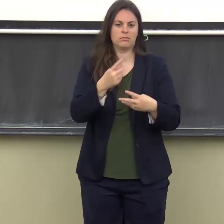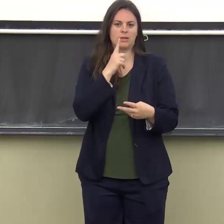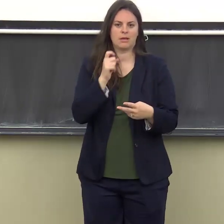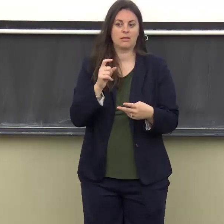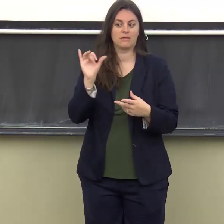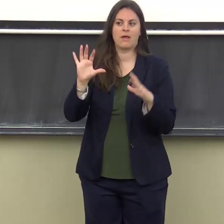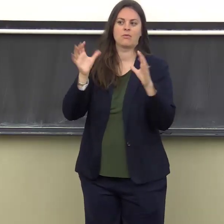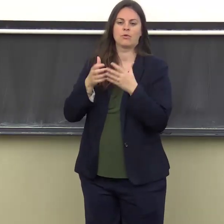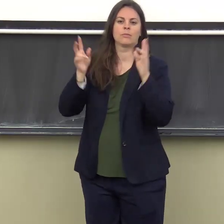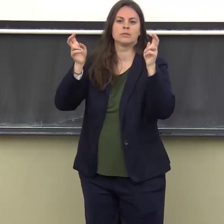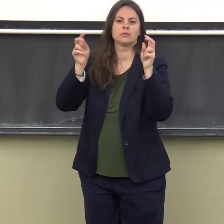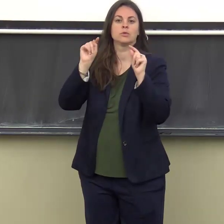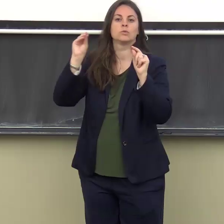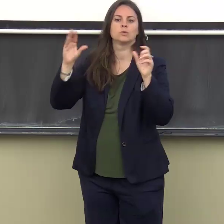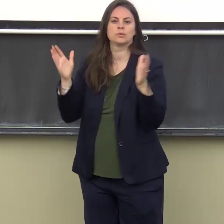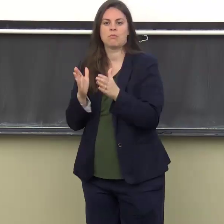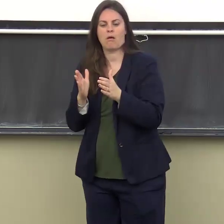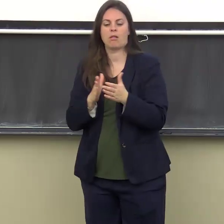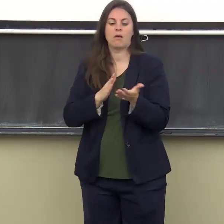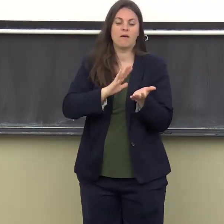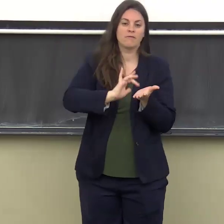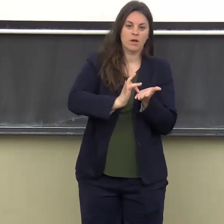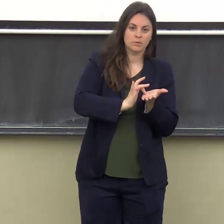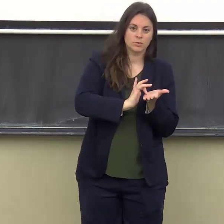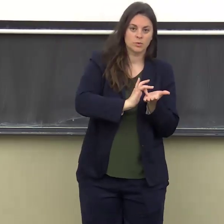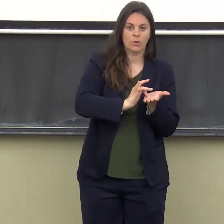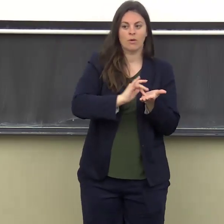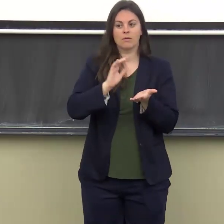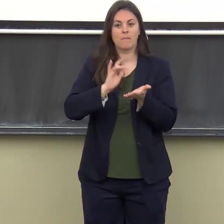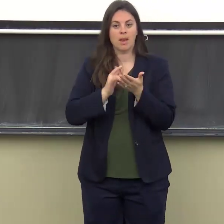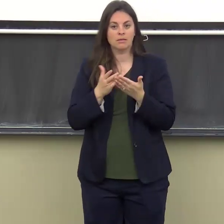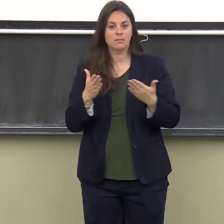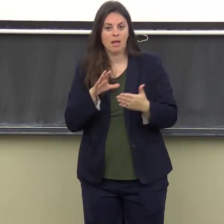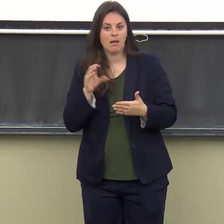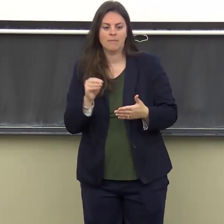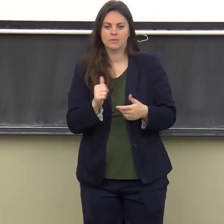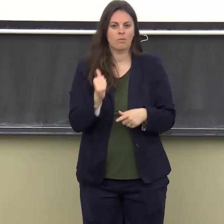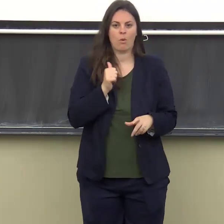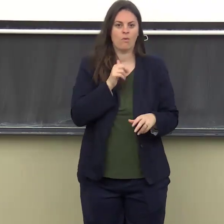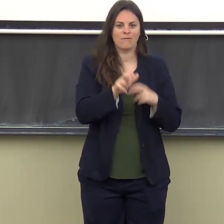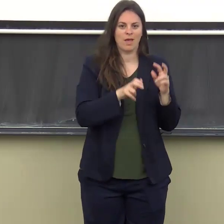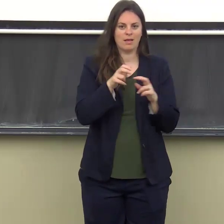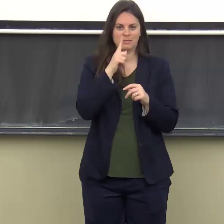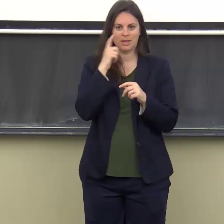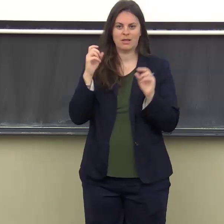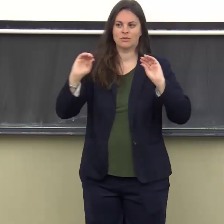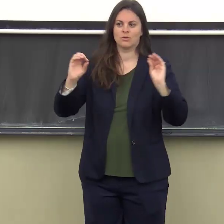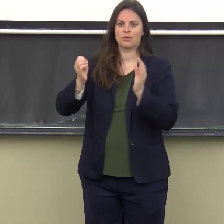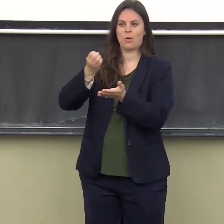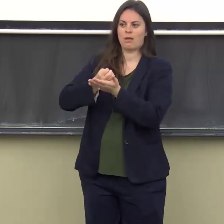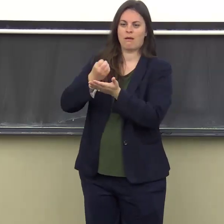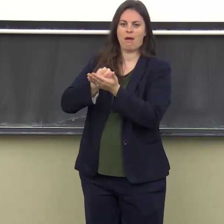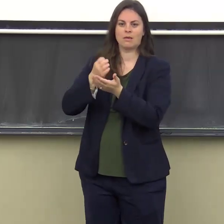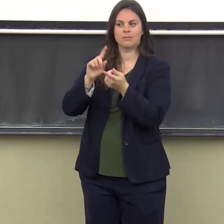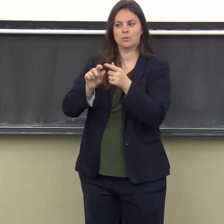And pharmaceutical companies and medical supply companies don't invest in it because there are no economies of